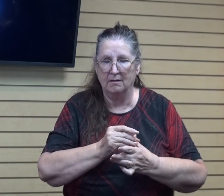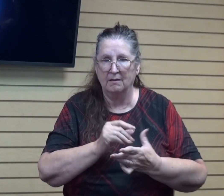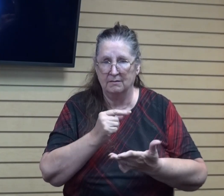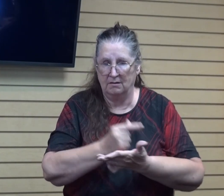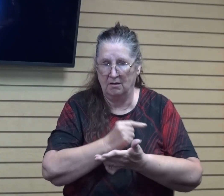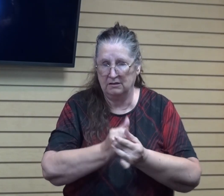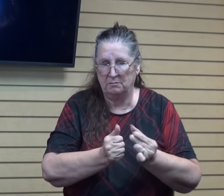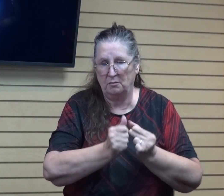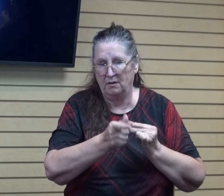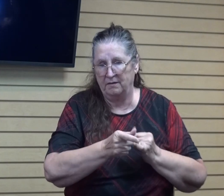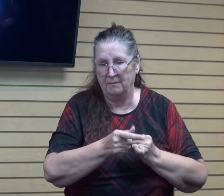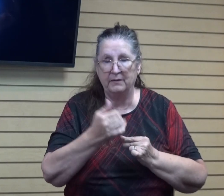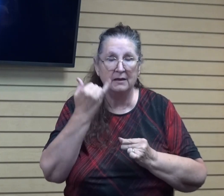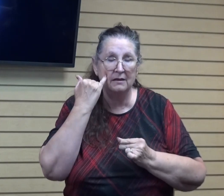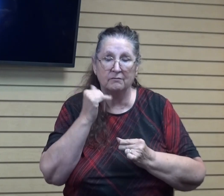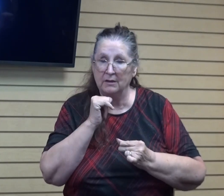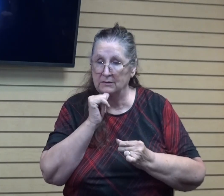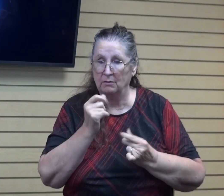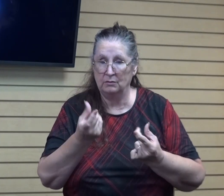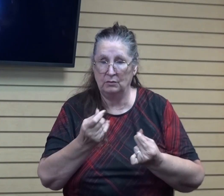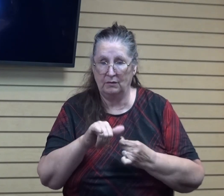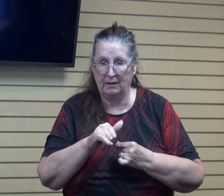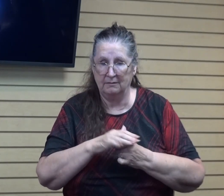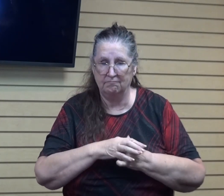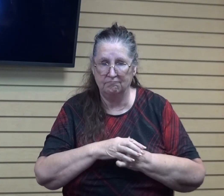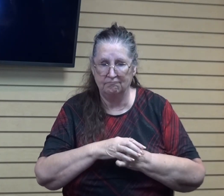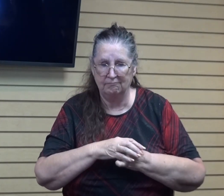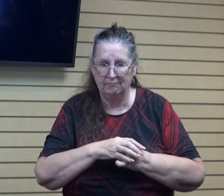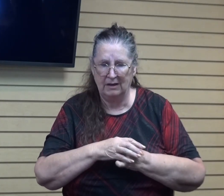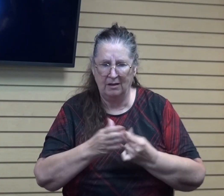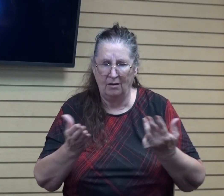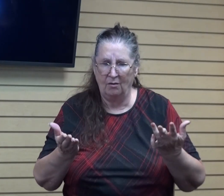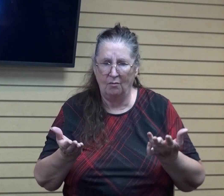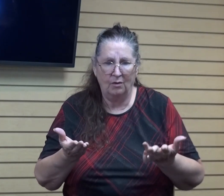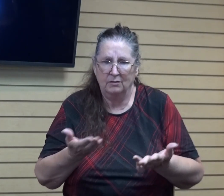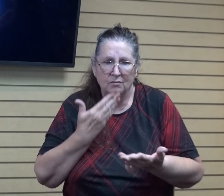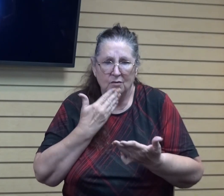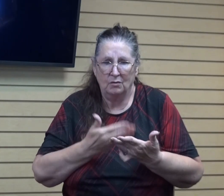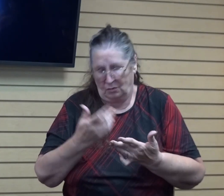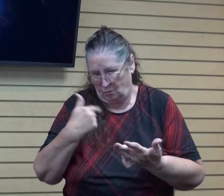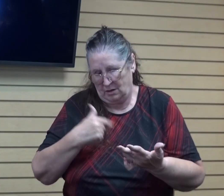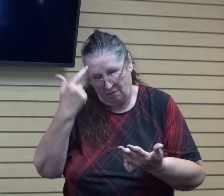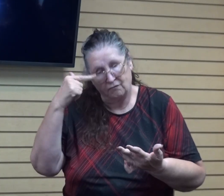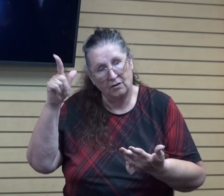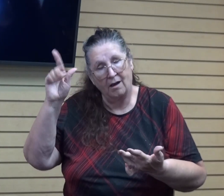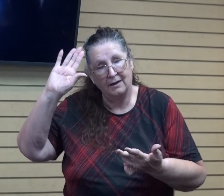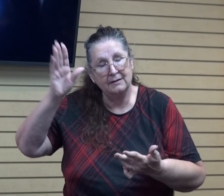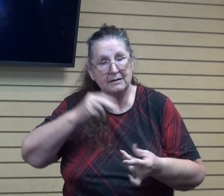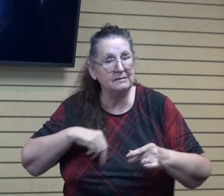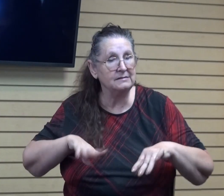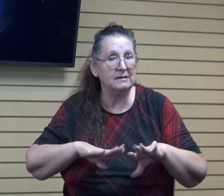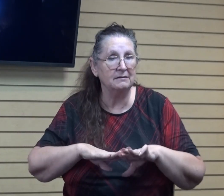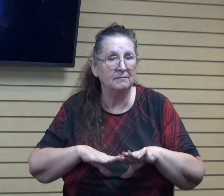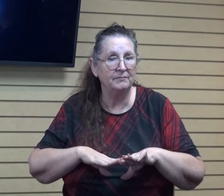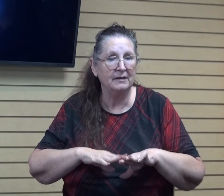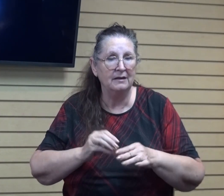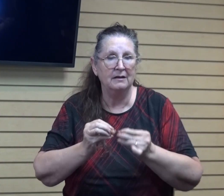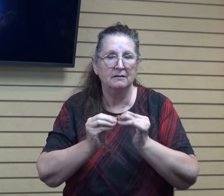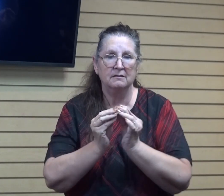Then if we don't do that, what good are we to God and His kingdom? Let's blossom where we're planted,